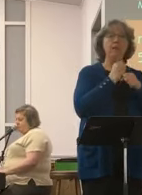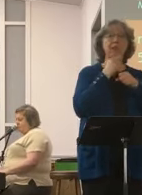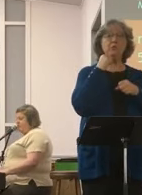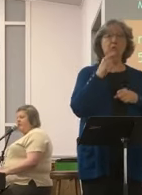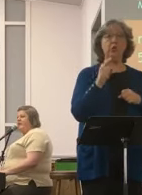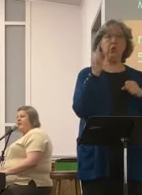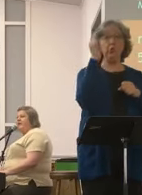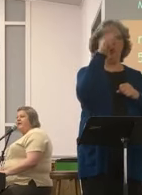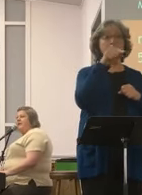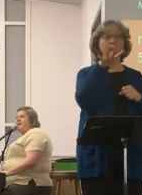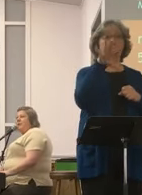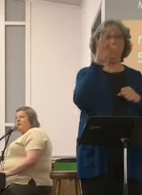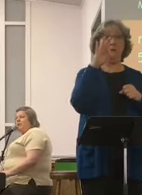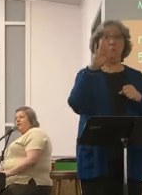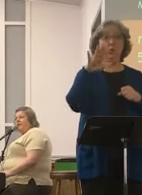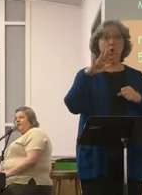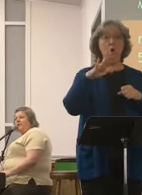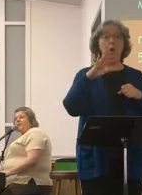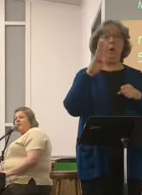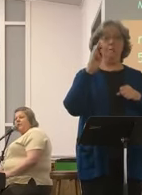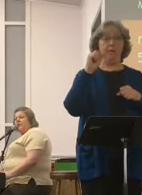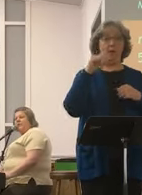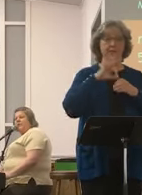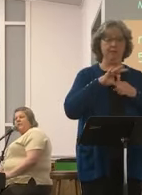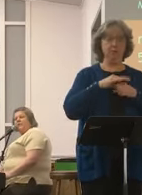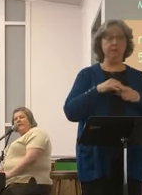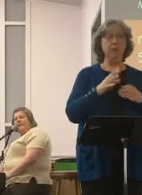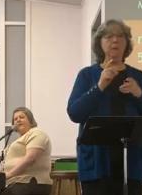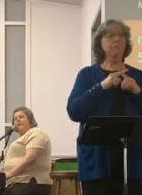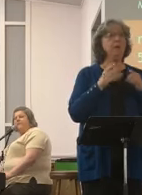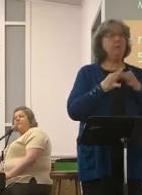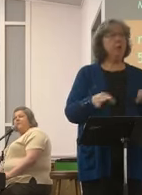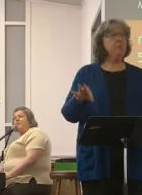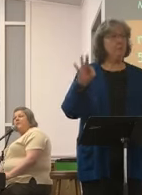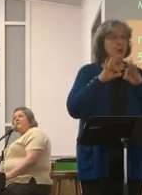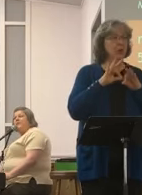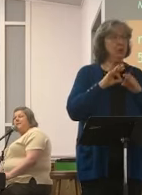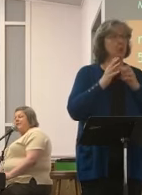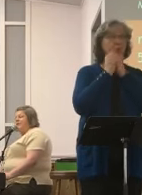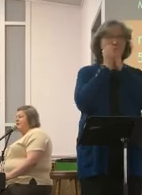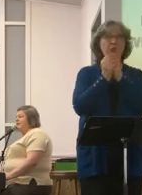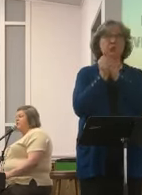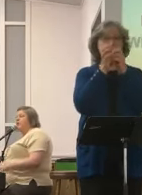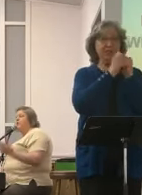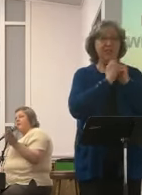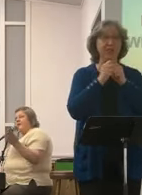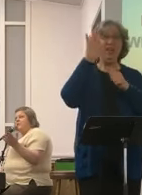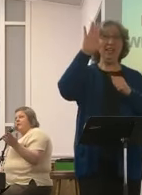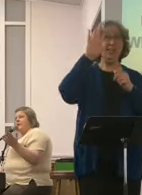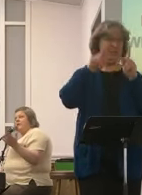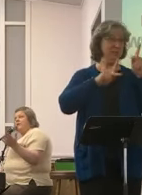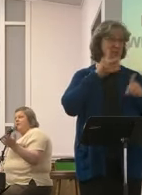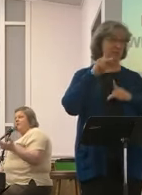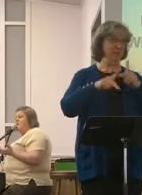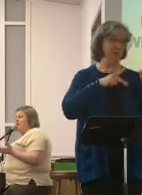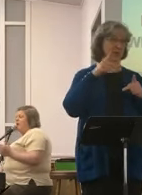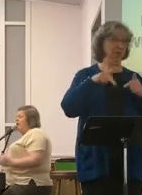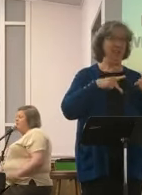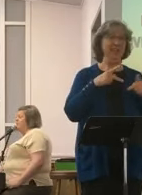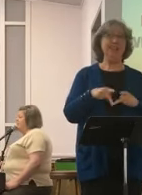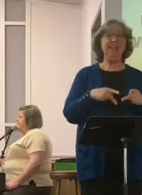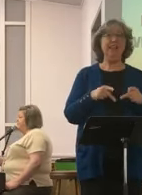on our pastor search team today. But more importantly, we're here to worship the Lord together as his people. Let's have a good time together. Words will be on the screen.